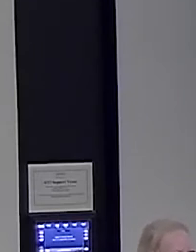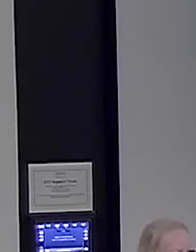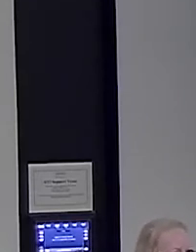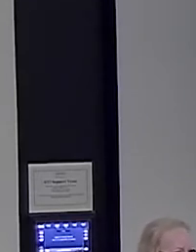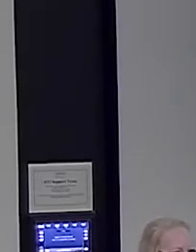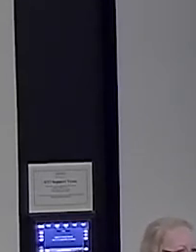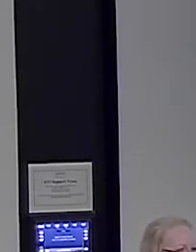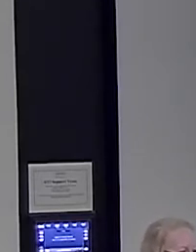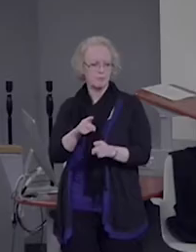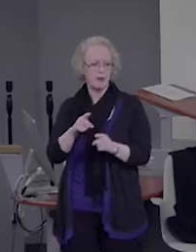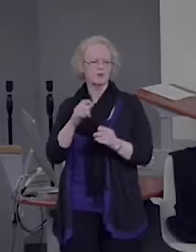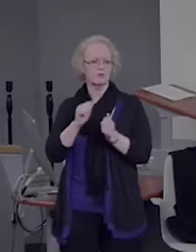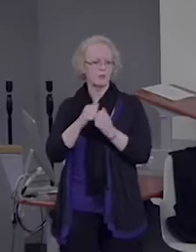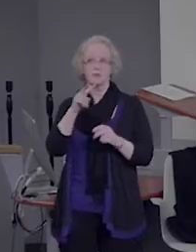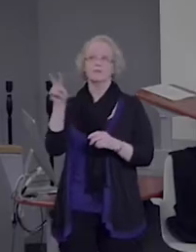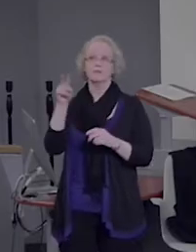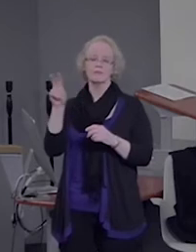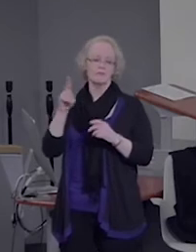the eye tracker